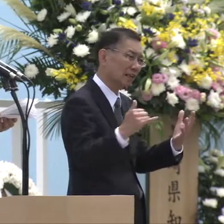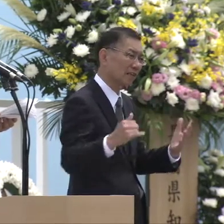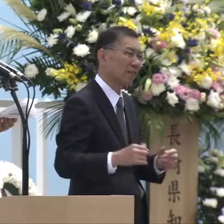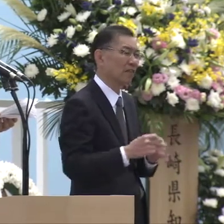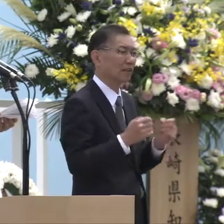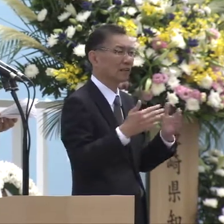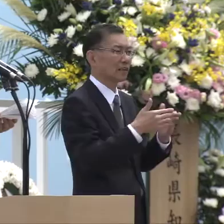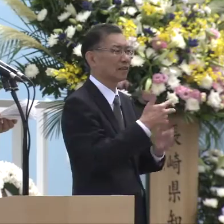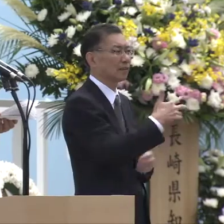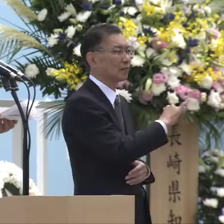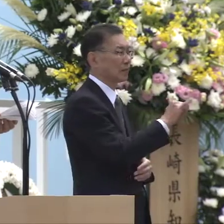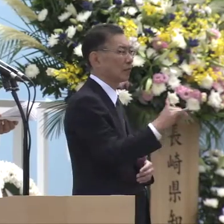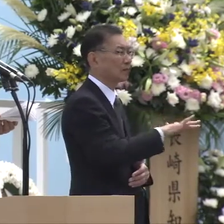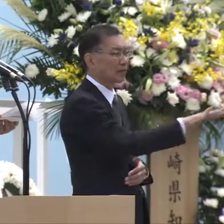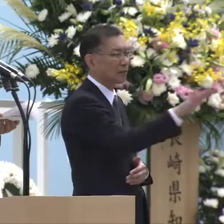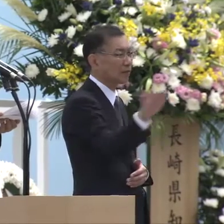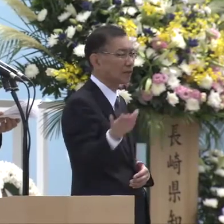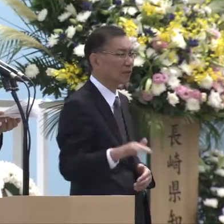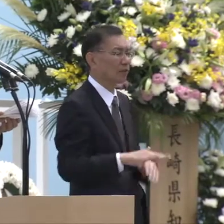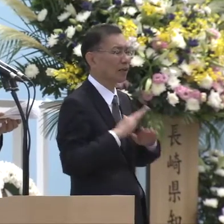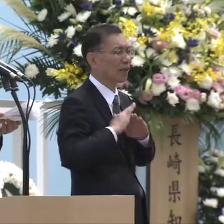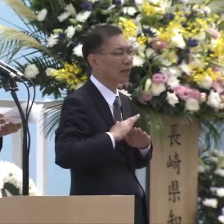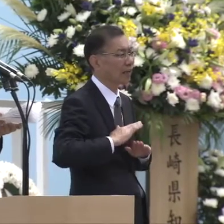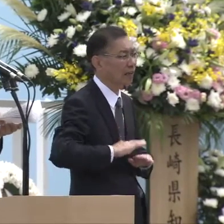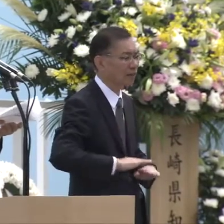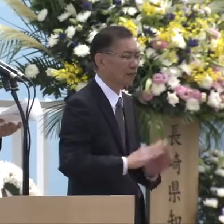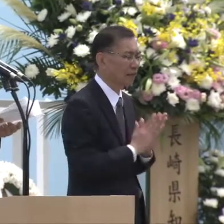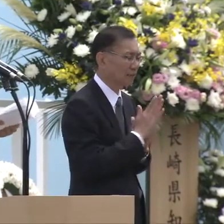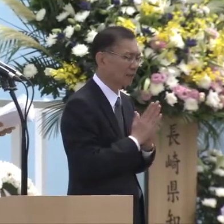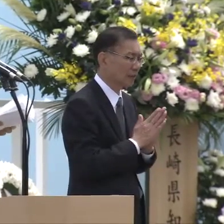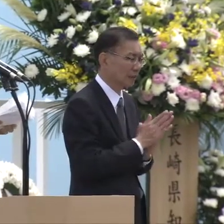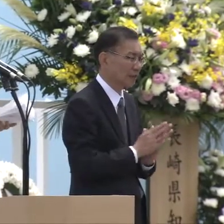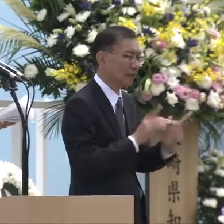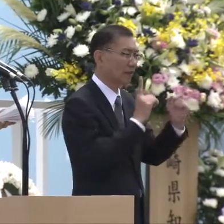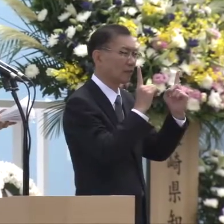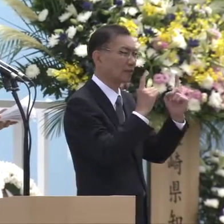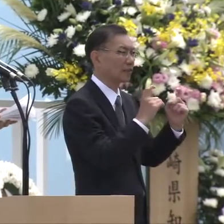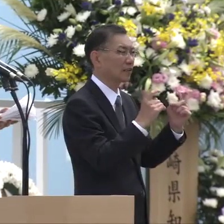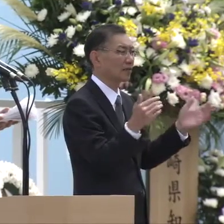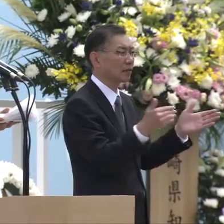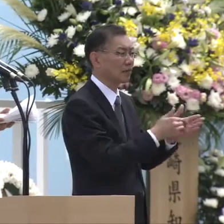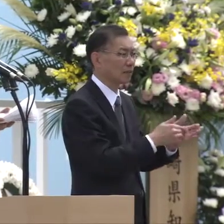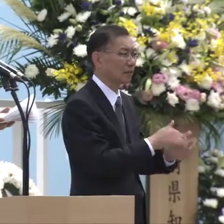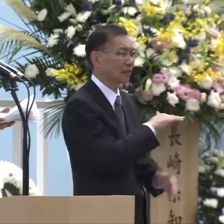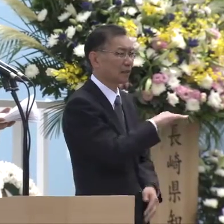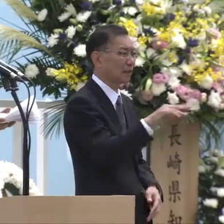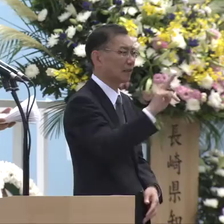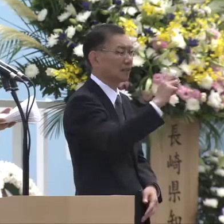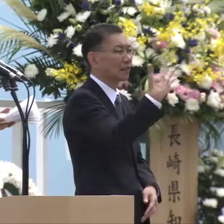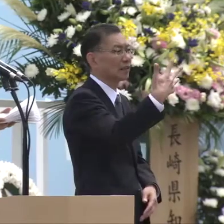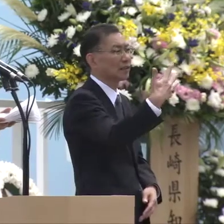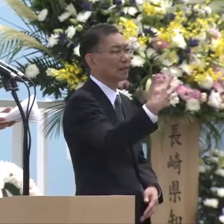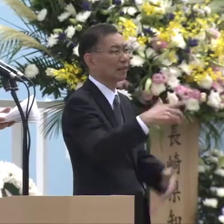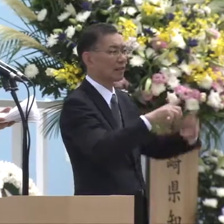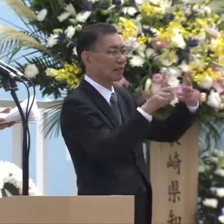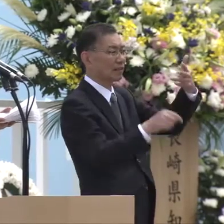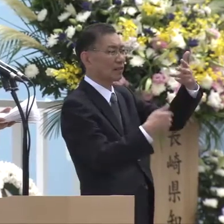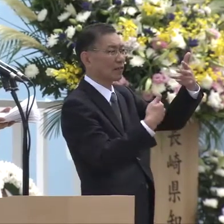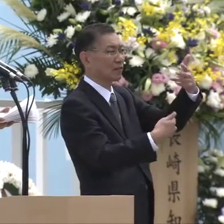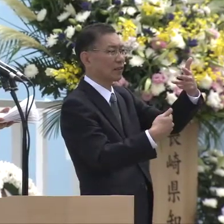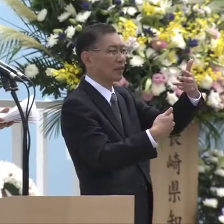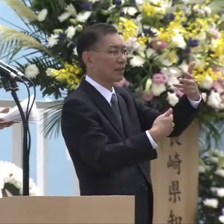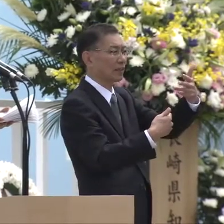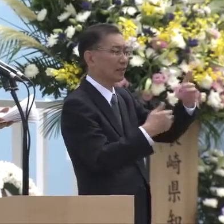inner peace of all the participants today and the people of Nagasaki City. Shinzo Abe,